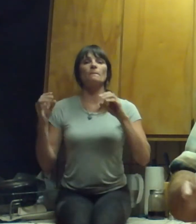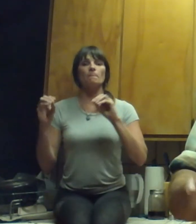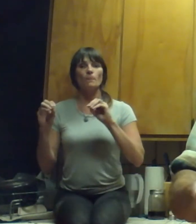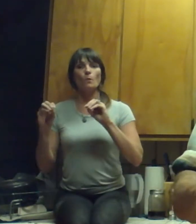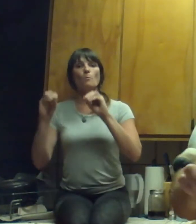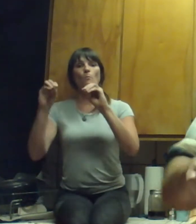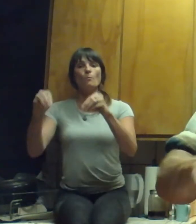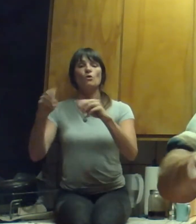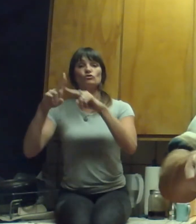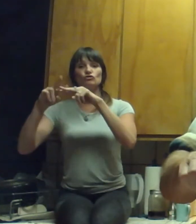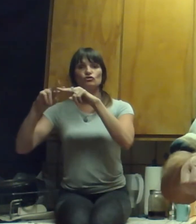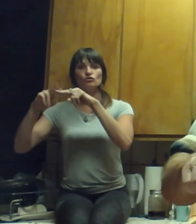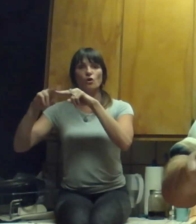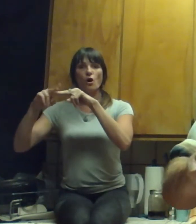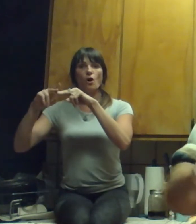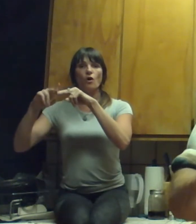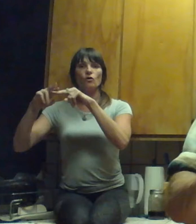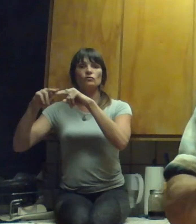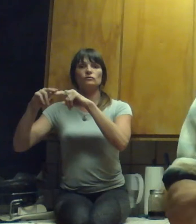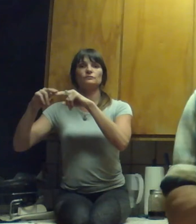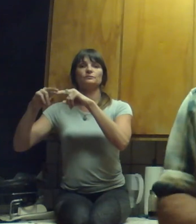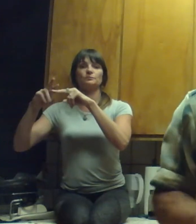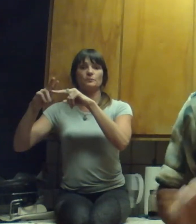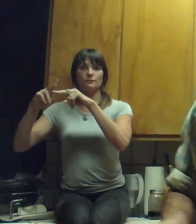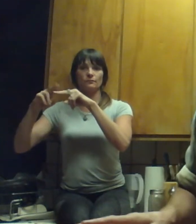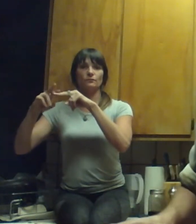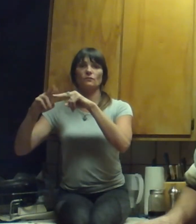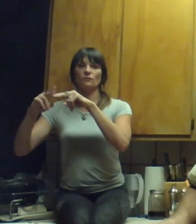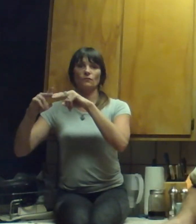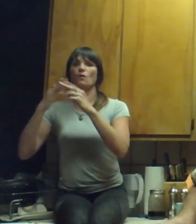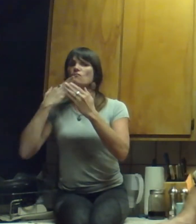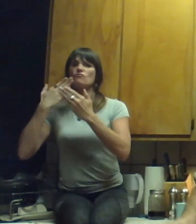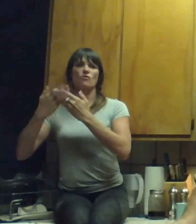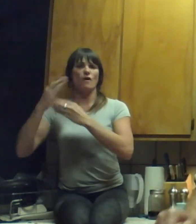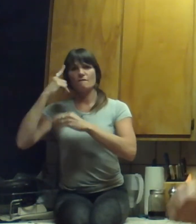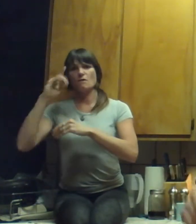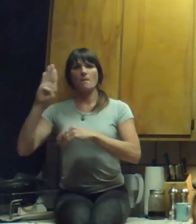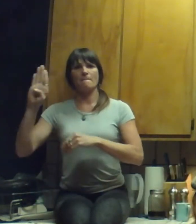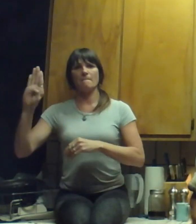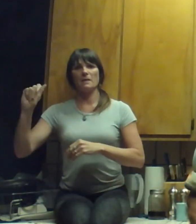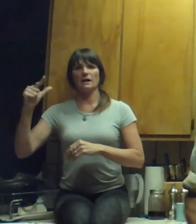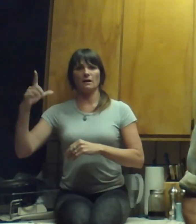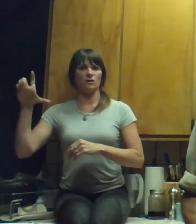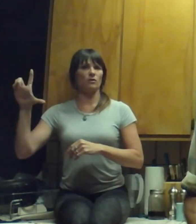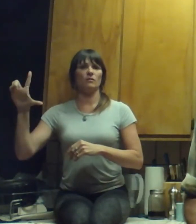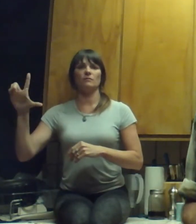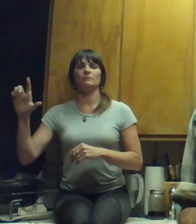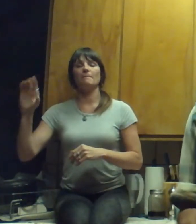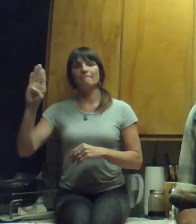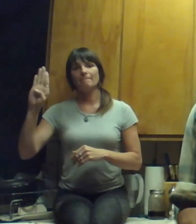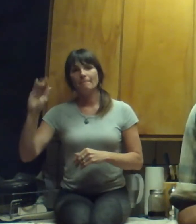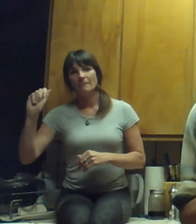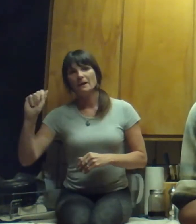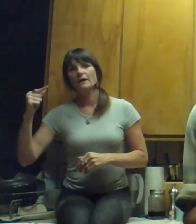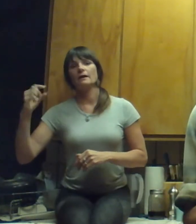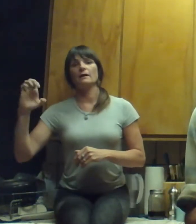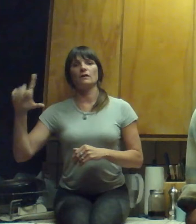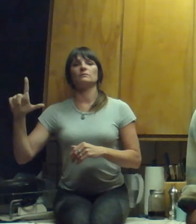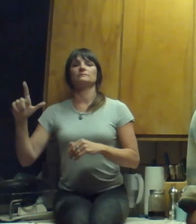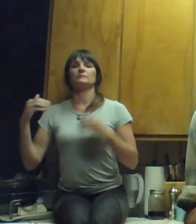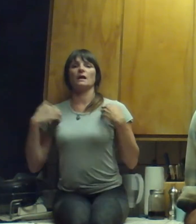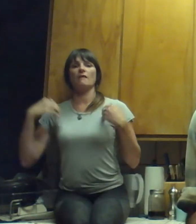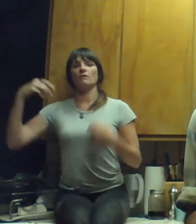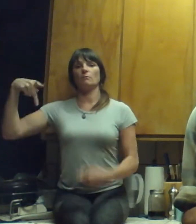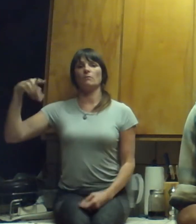a little bit to make it a little bit finer. Salt's really good on bagels. Good to have salt. We got our poppy